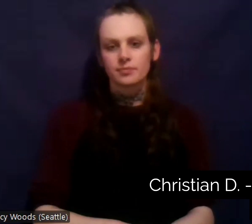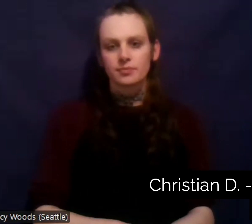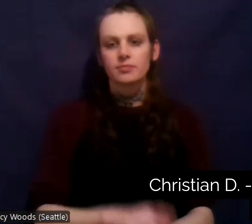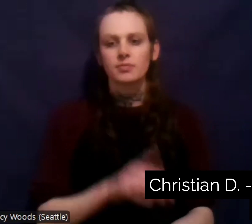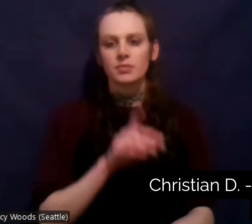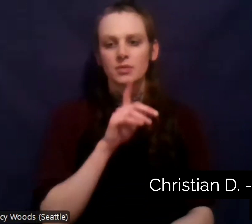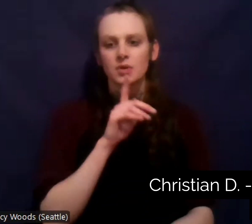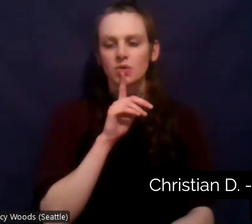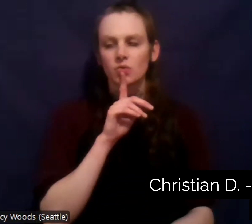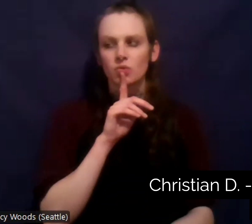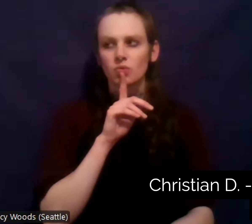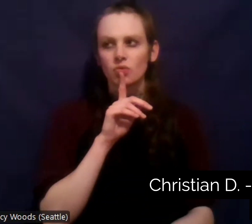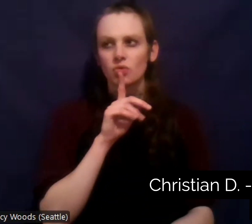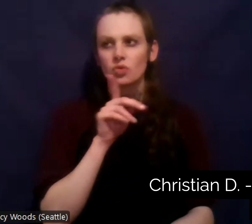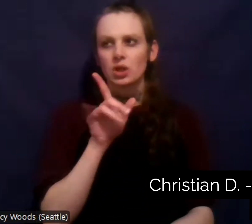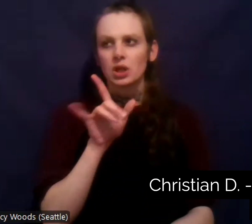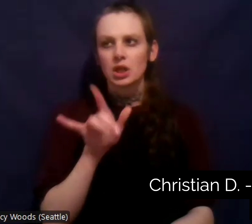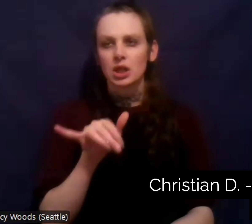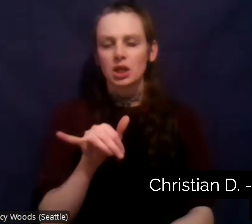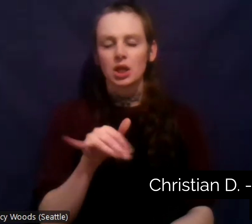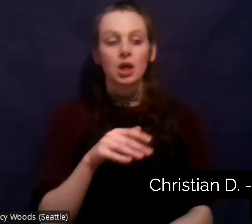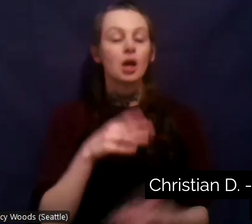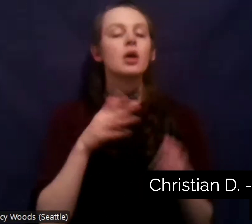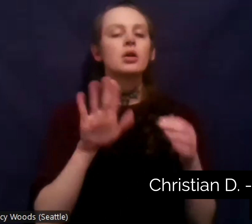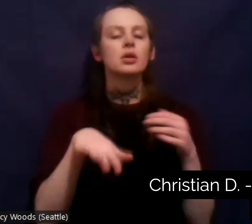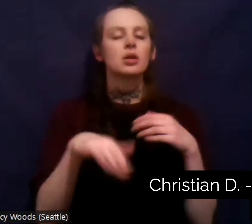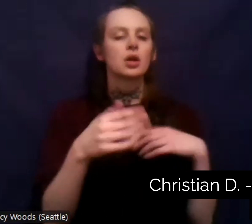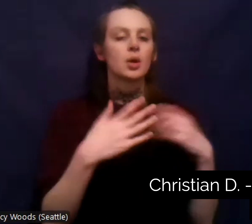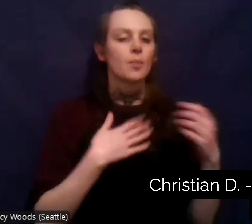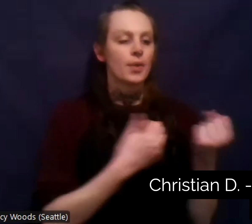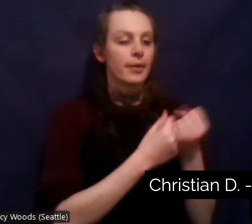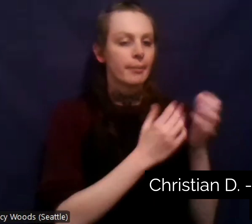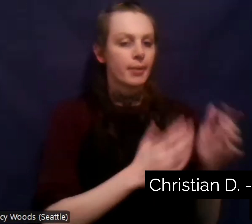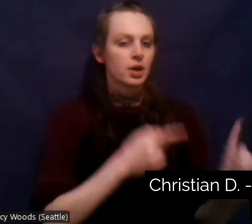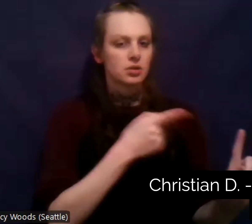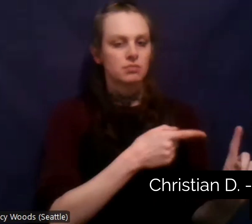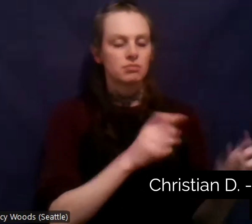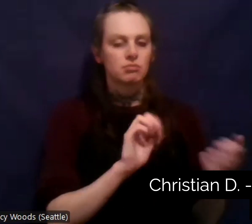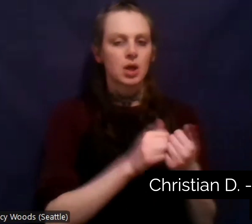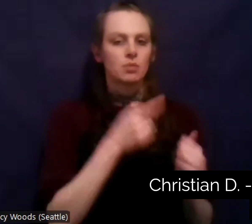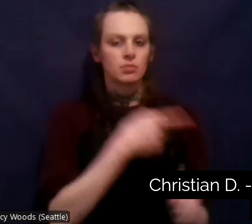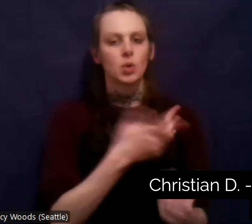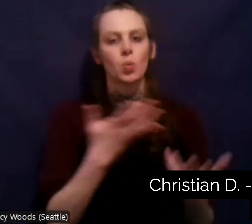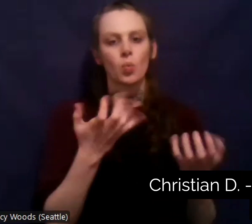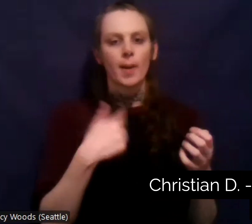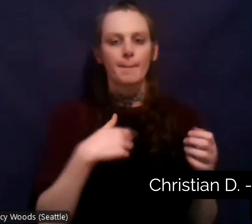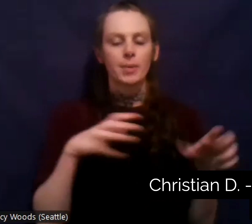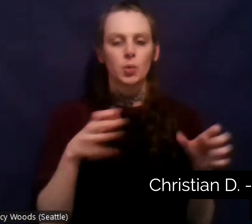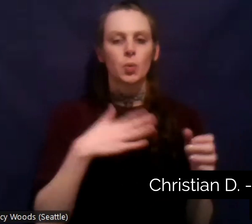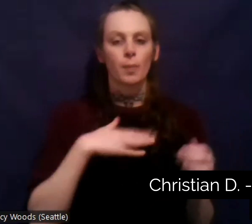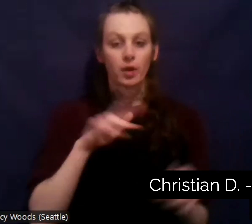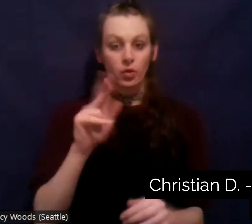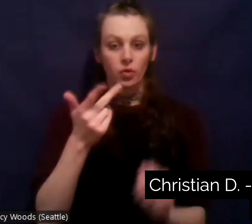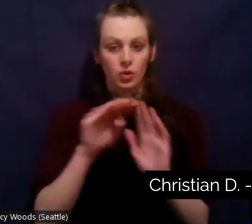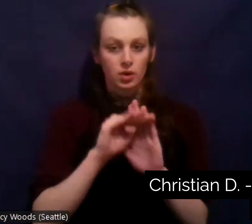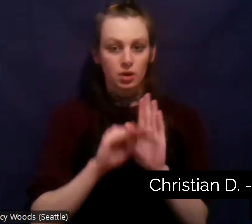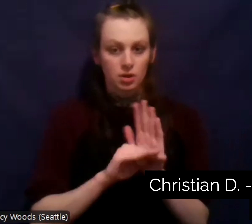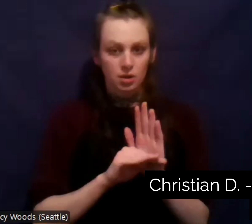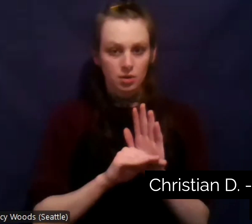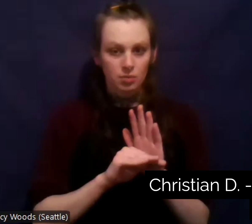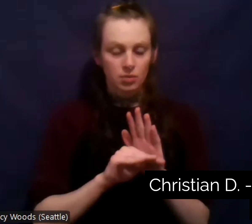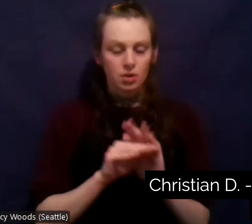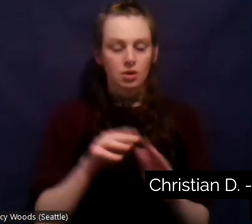it's really the way how my sponsor wants me to do my third step is